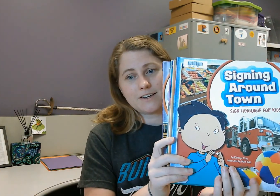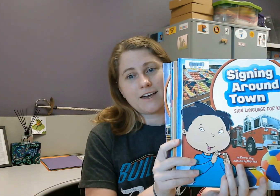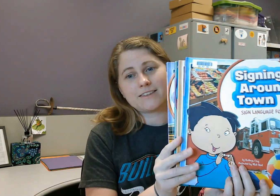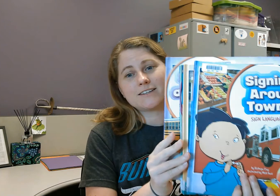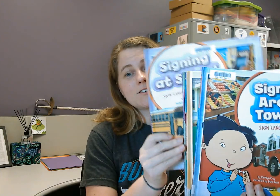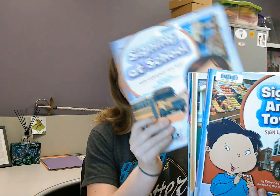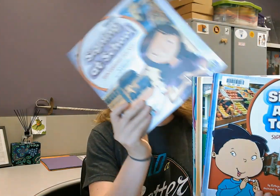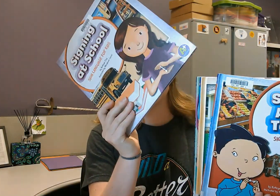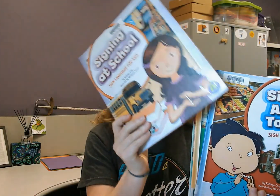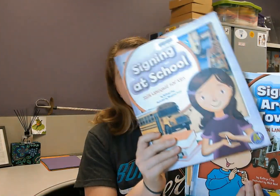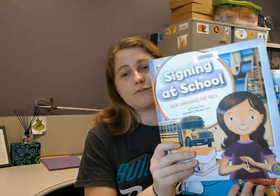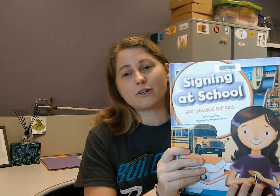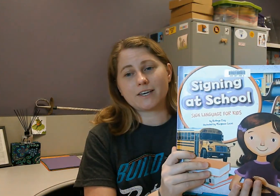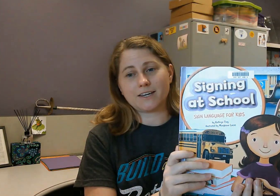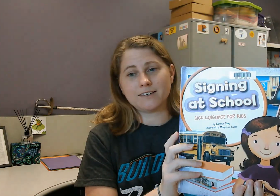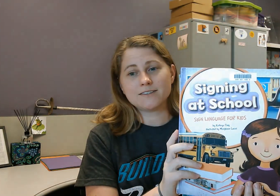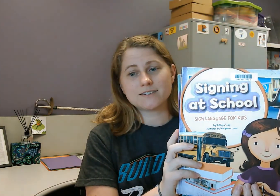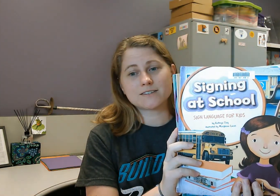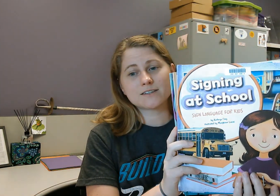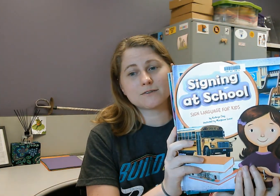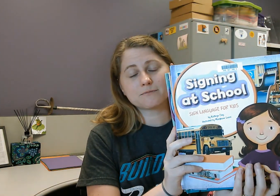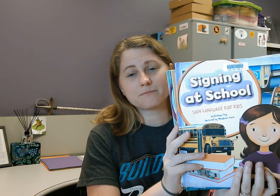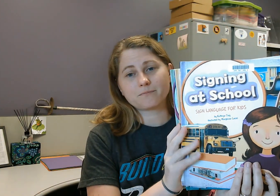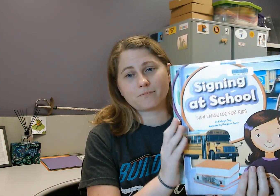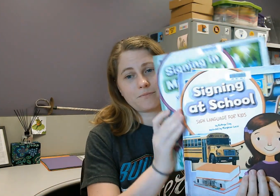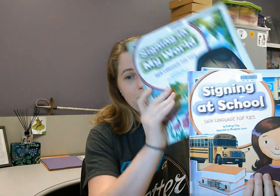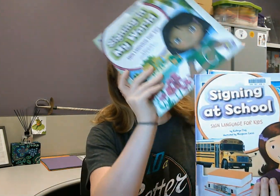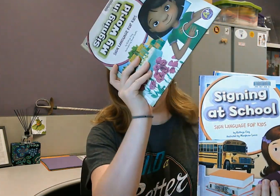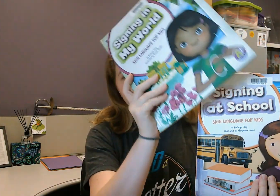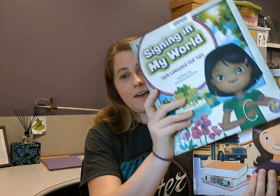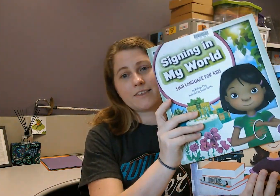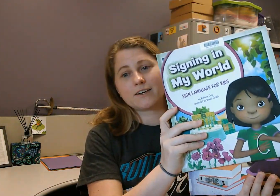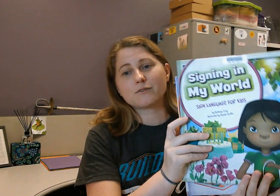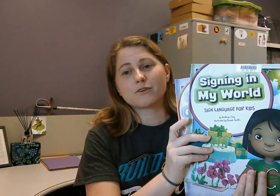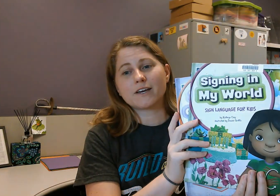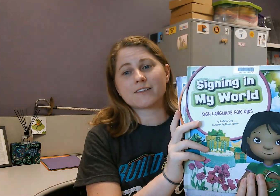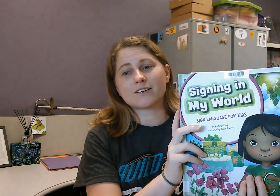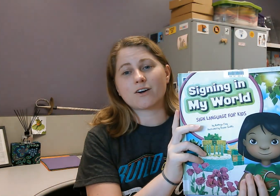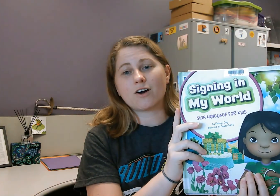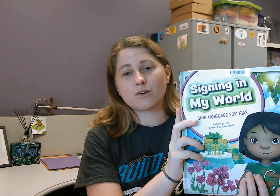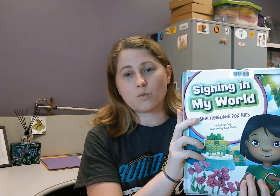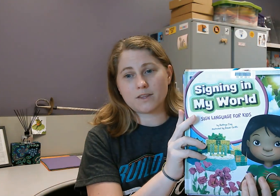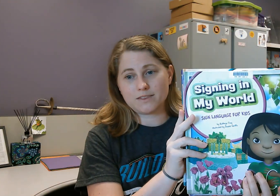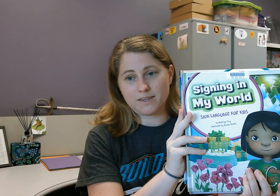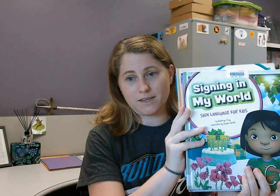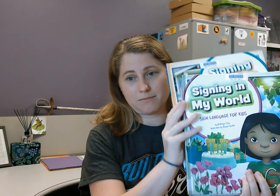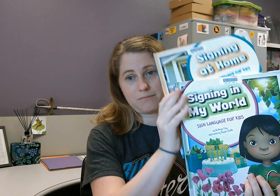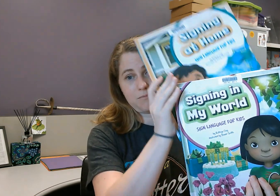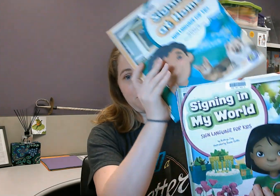and these are specifically for kids, and they're great that they're on one theme.